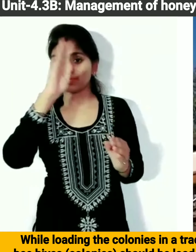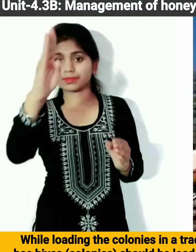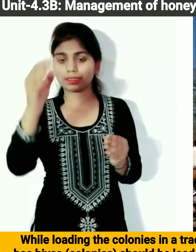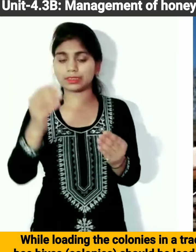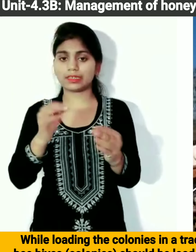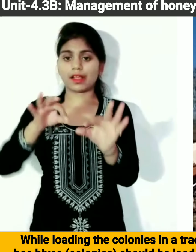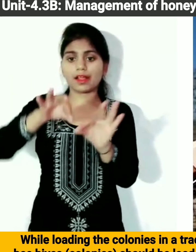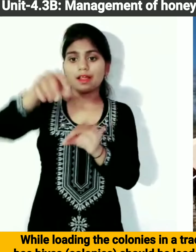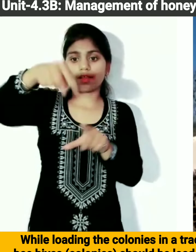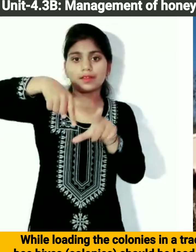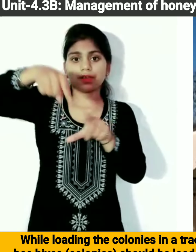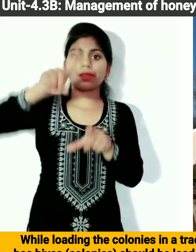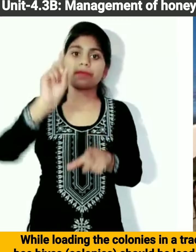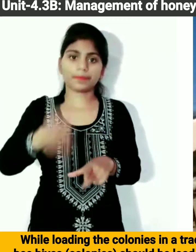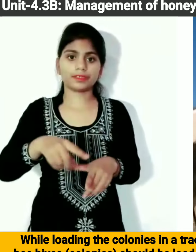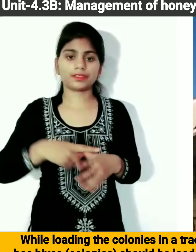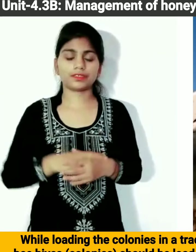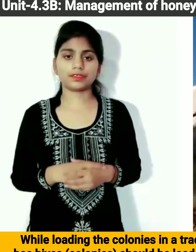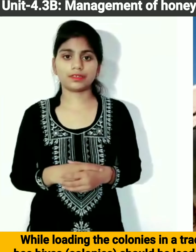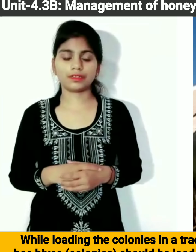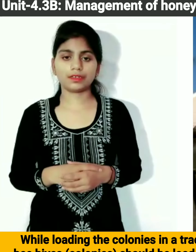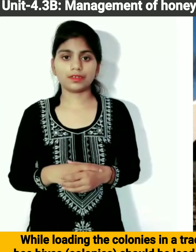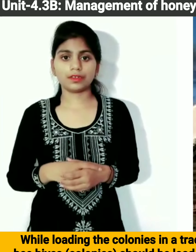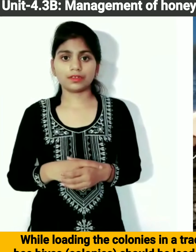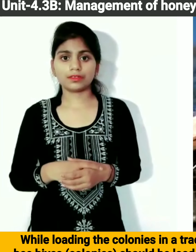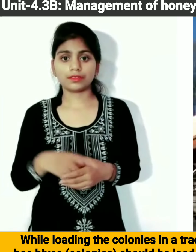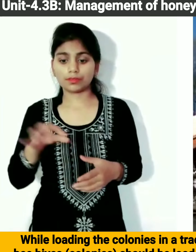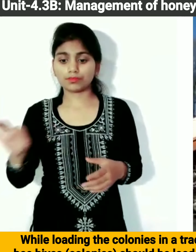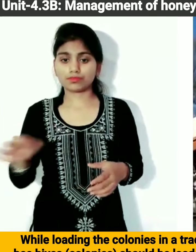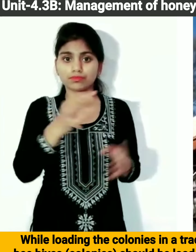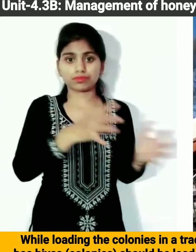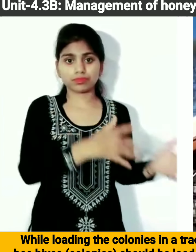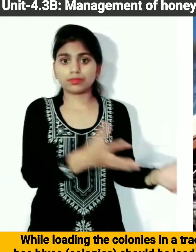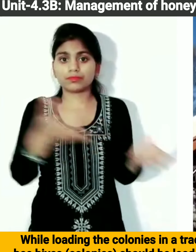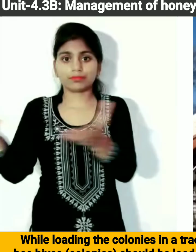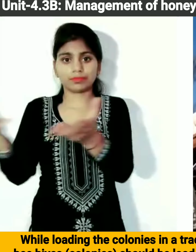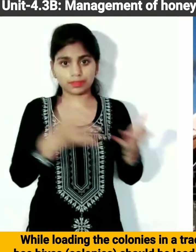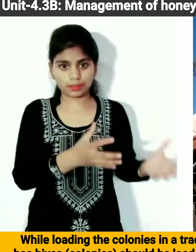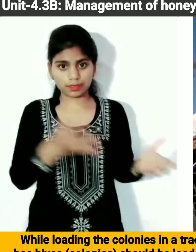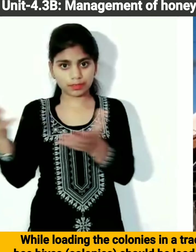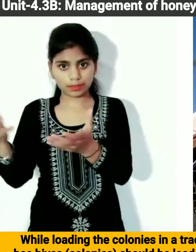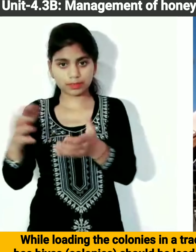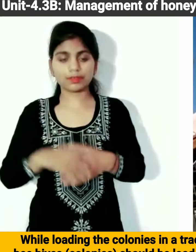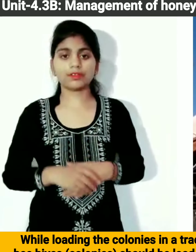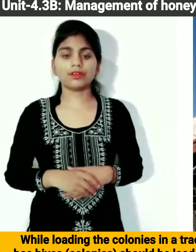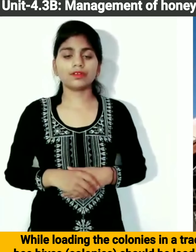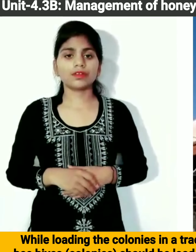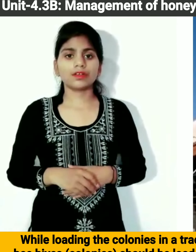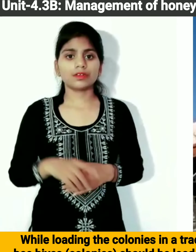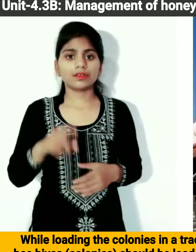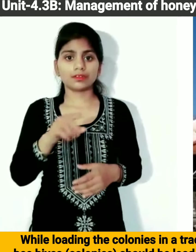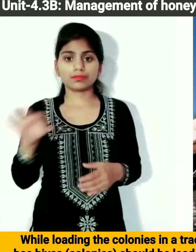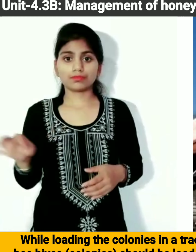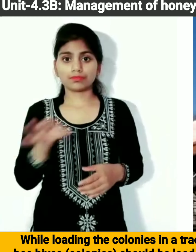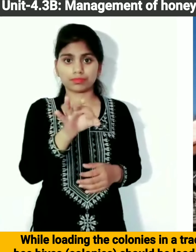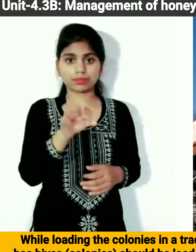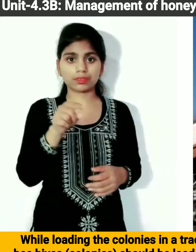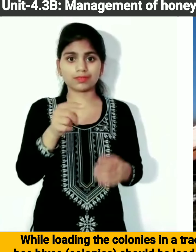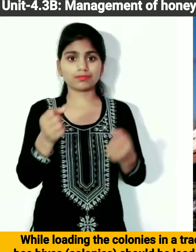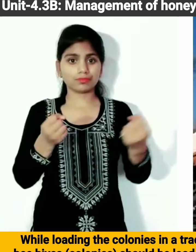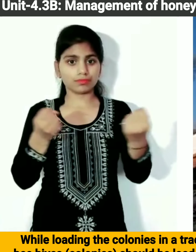While loading the colonies in a tractor trailer where the jerking movements are